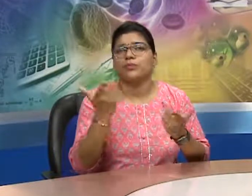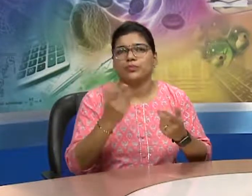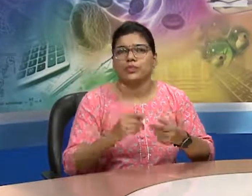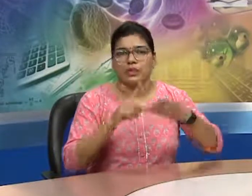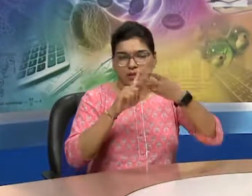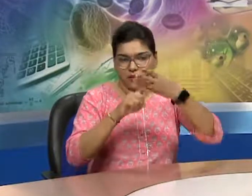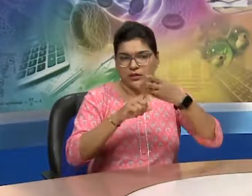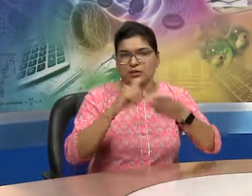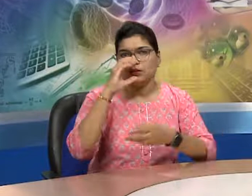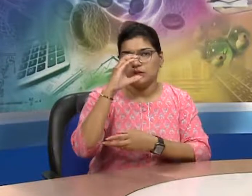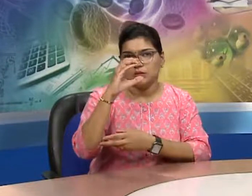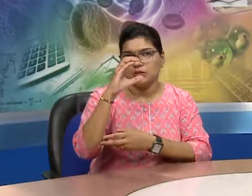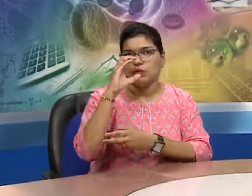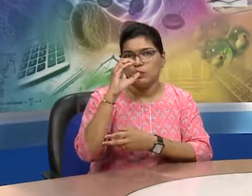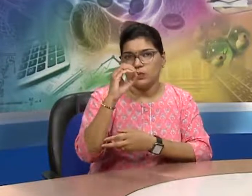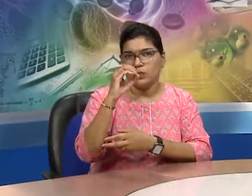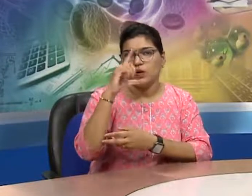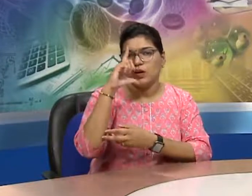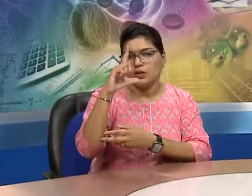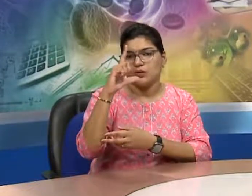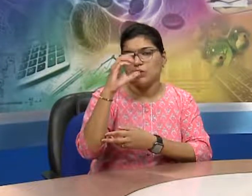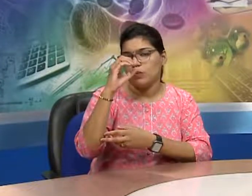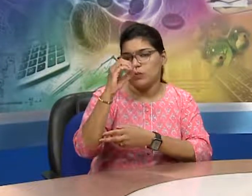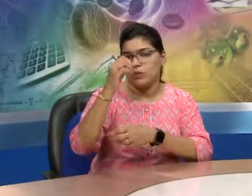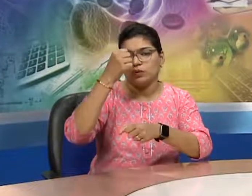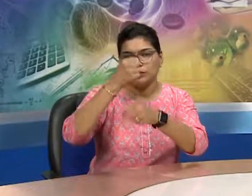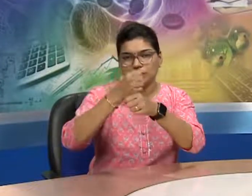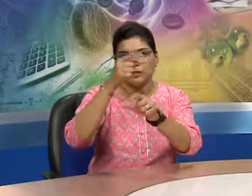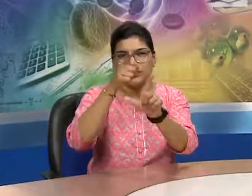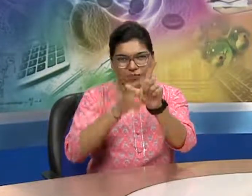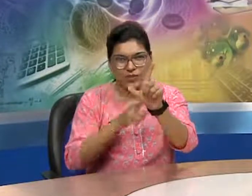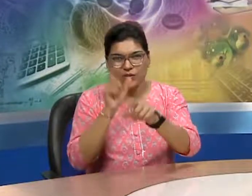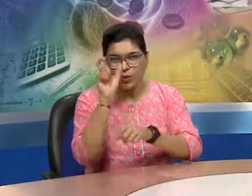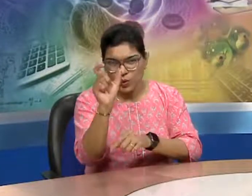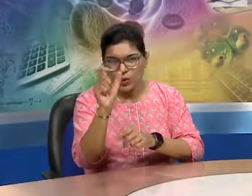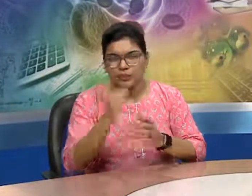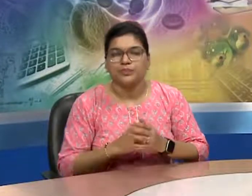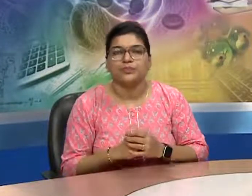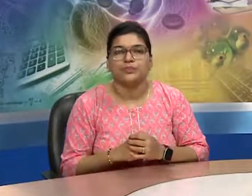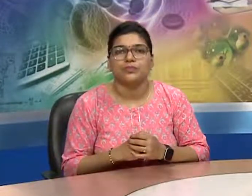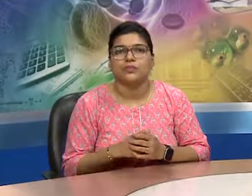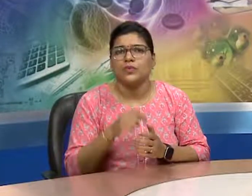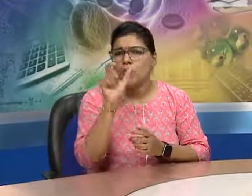Now this is the meaning of ecology in a very simple words.